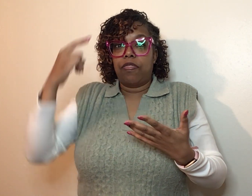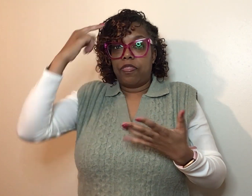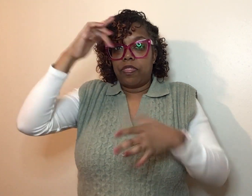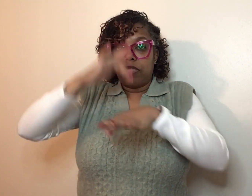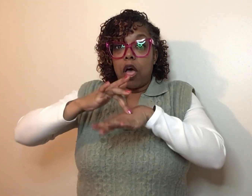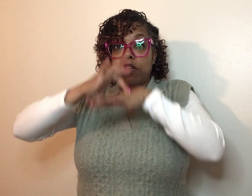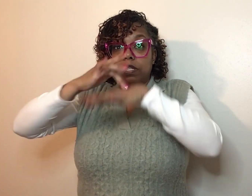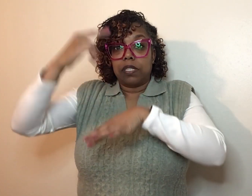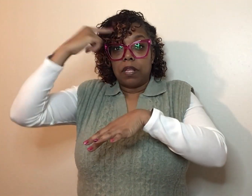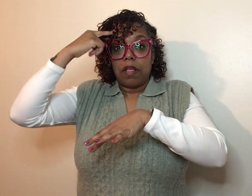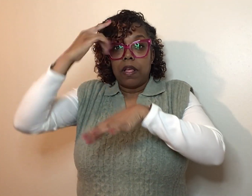thoughts,